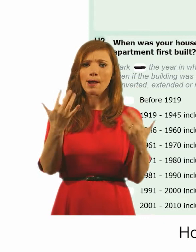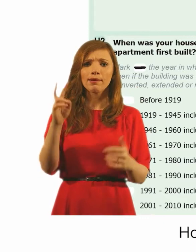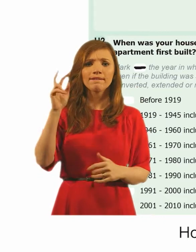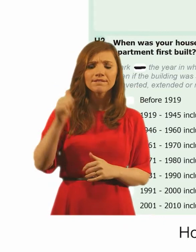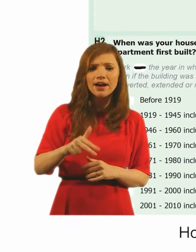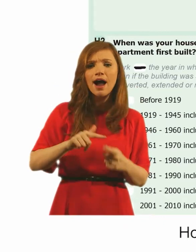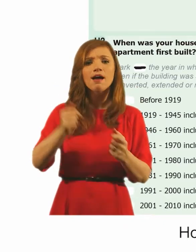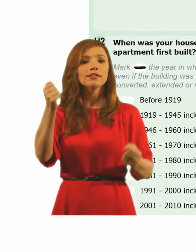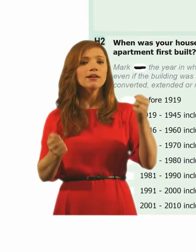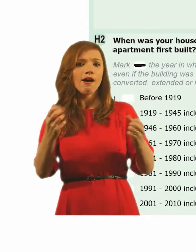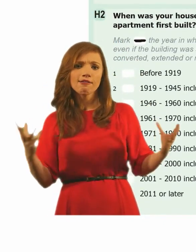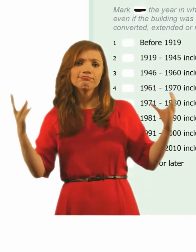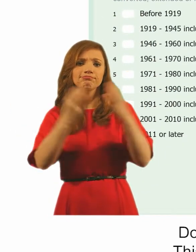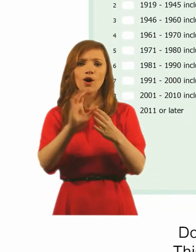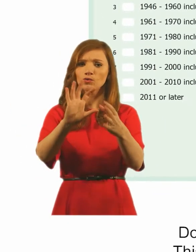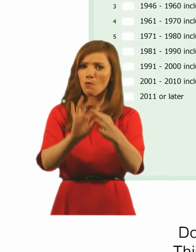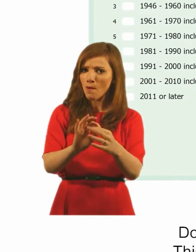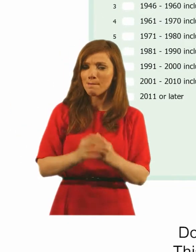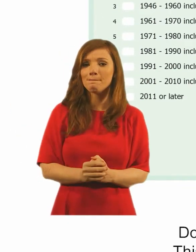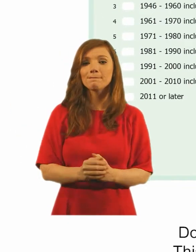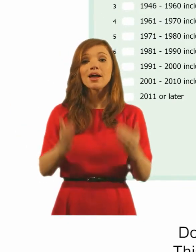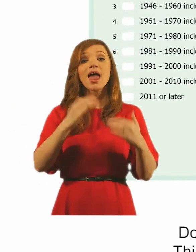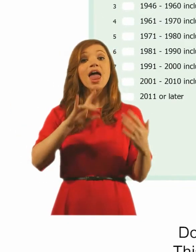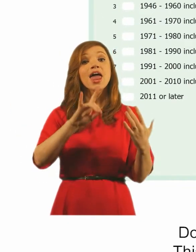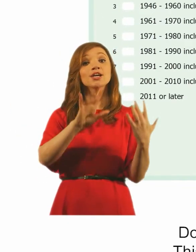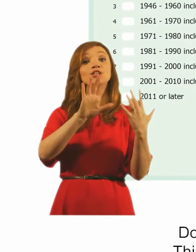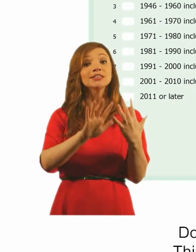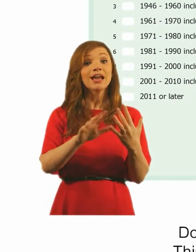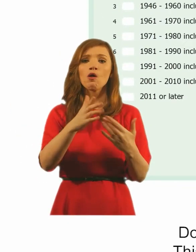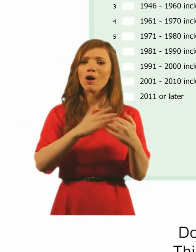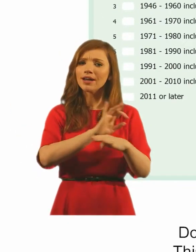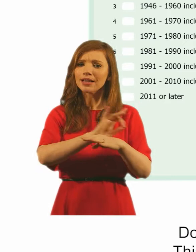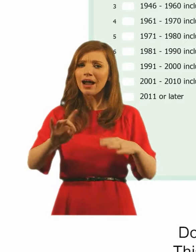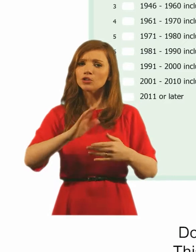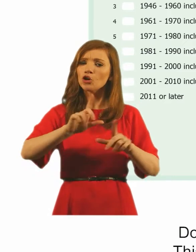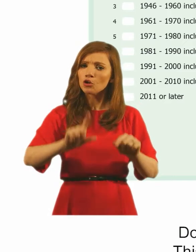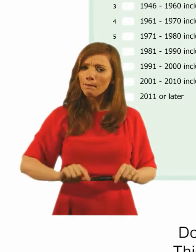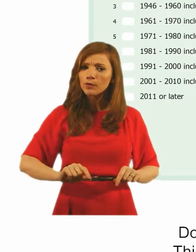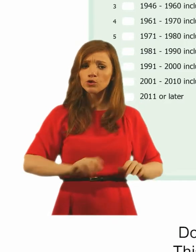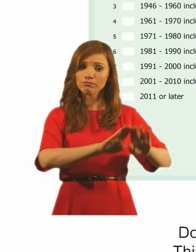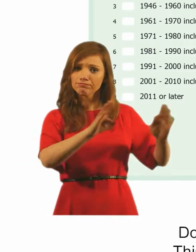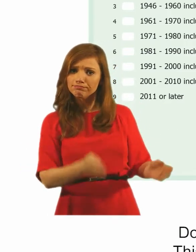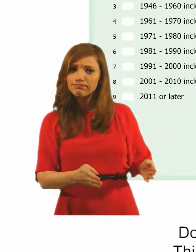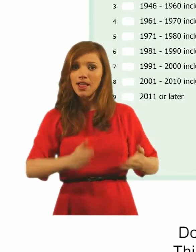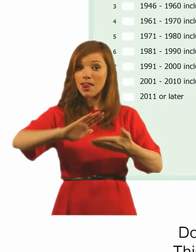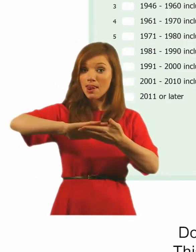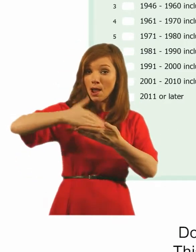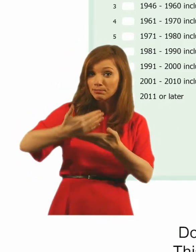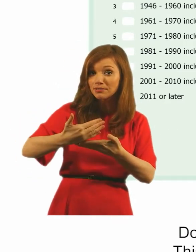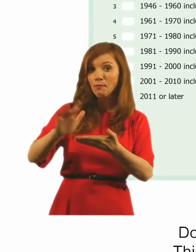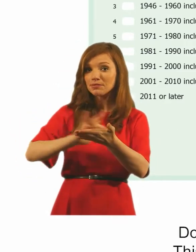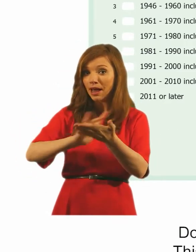by your household? Do you have a personal computer, PC? This includes